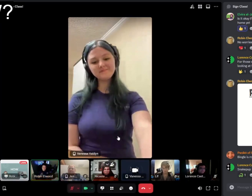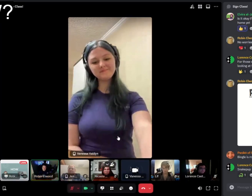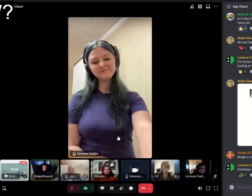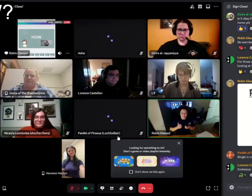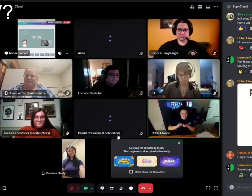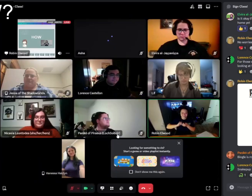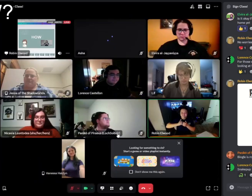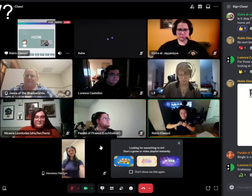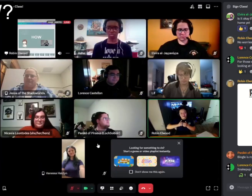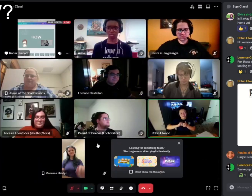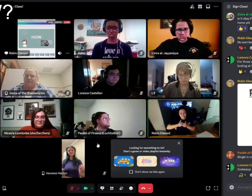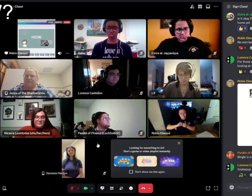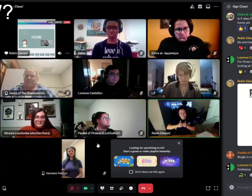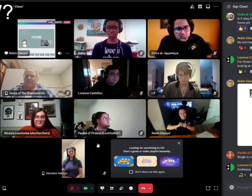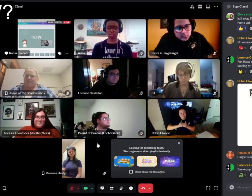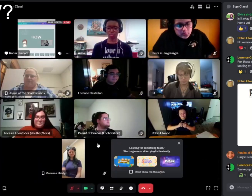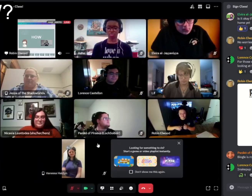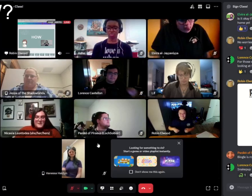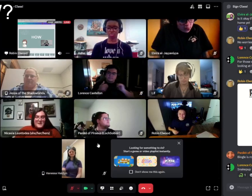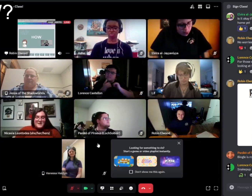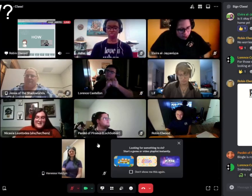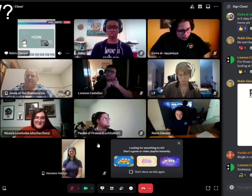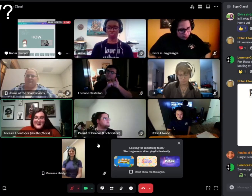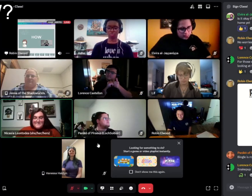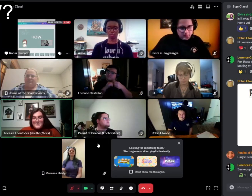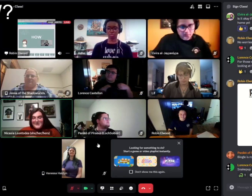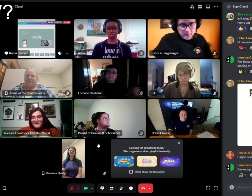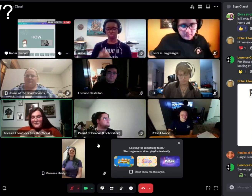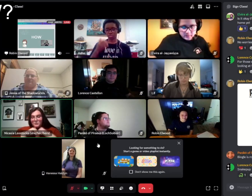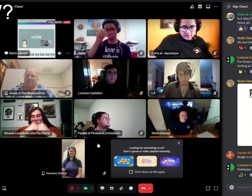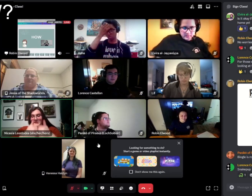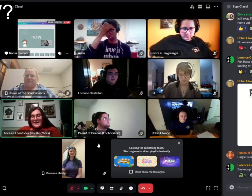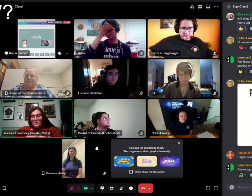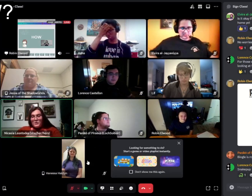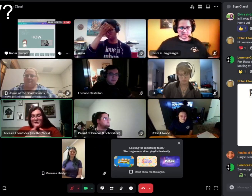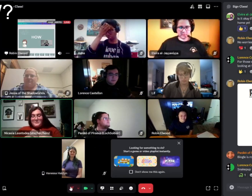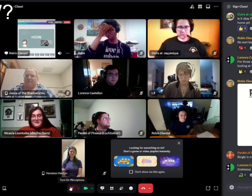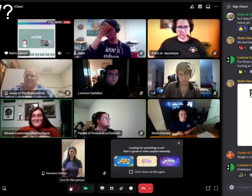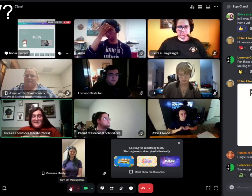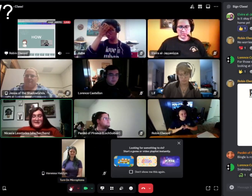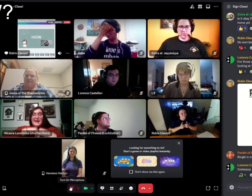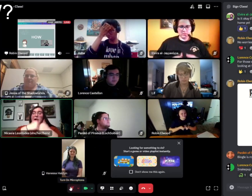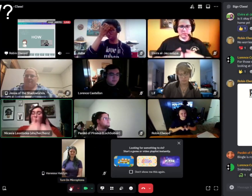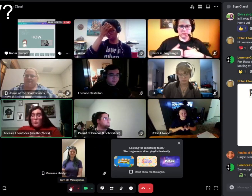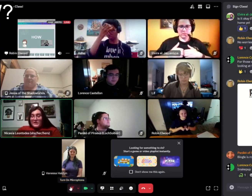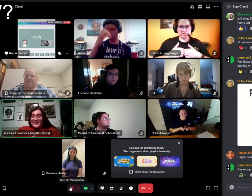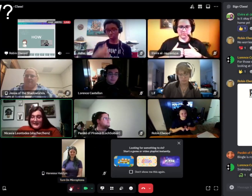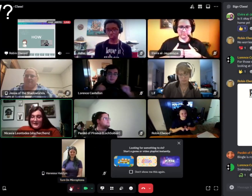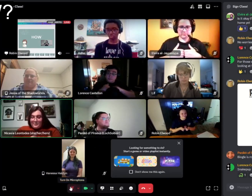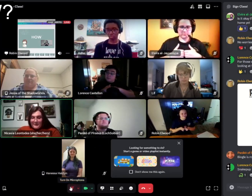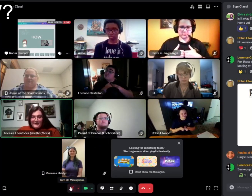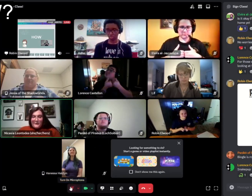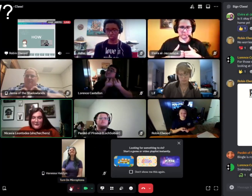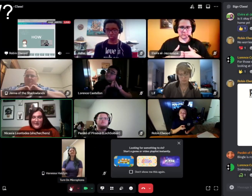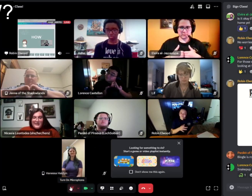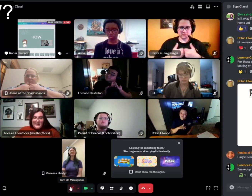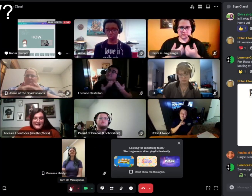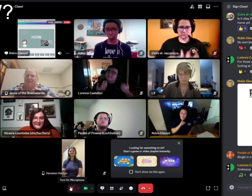that one works too. How? That big motion outward can be a big, how can I help you? That's